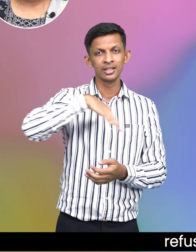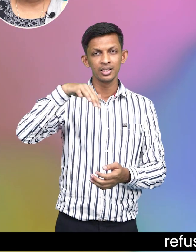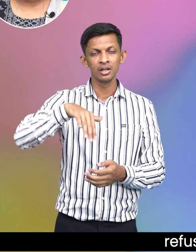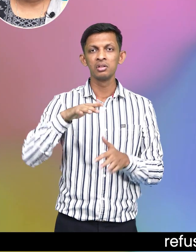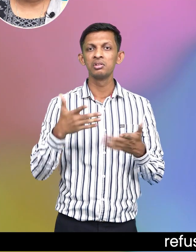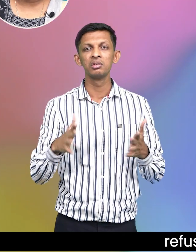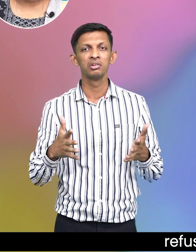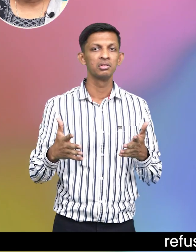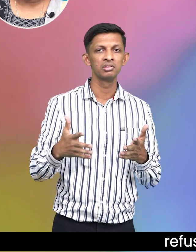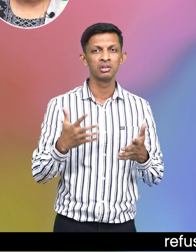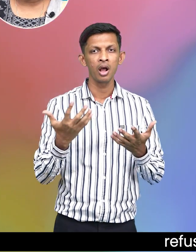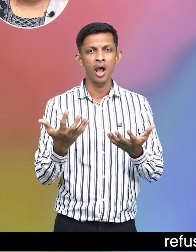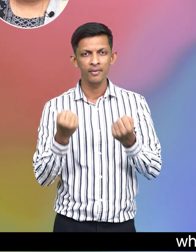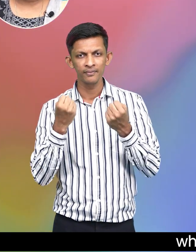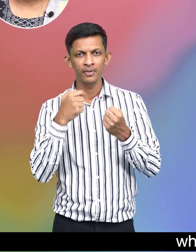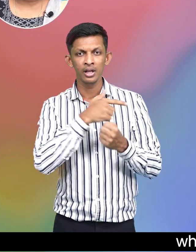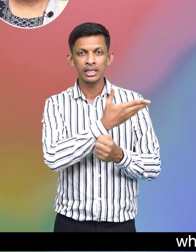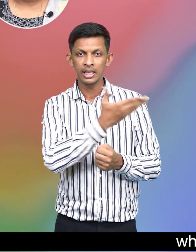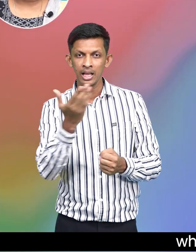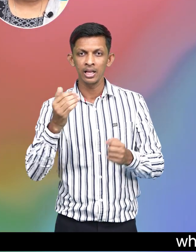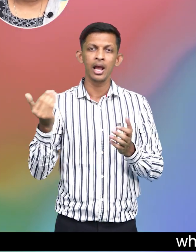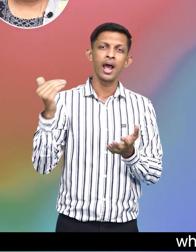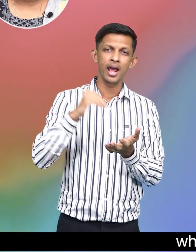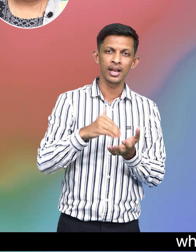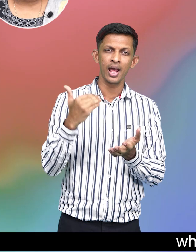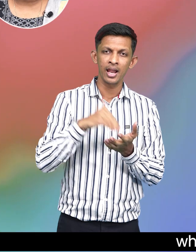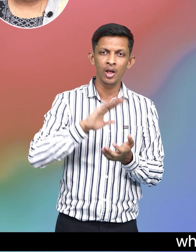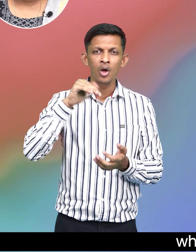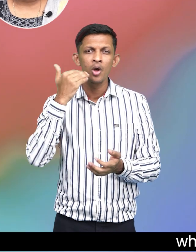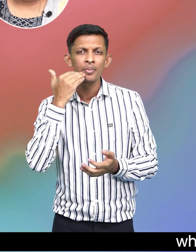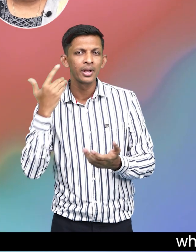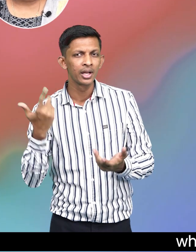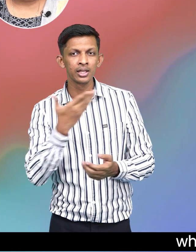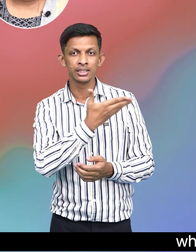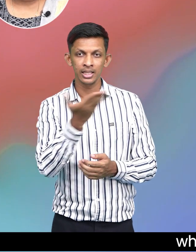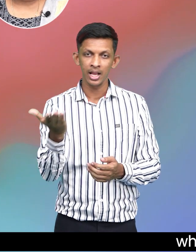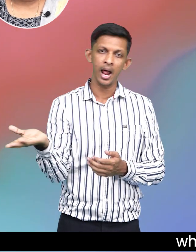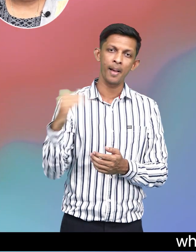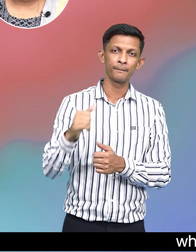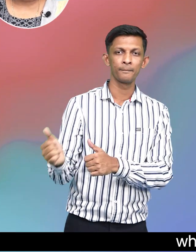refuse to take them again when they come back.